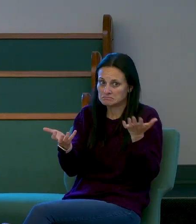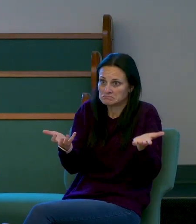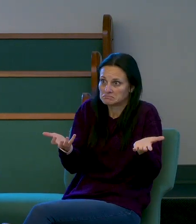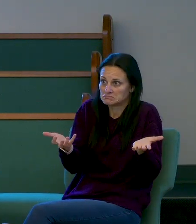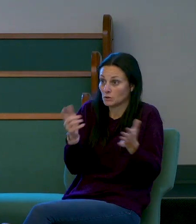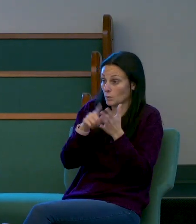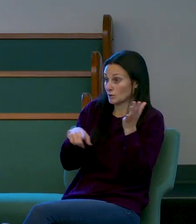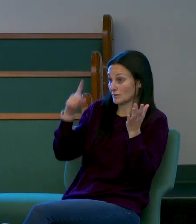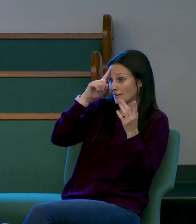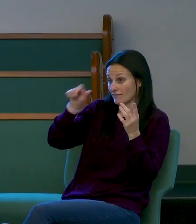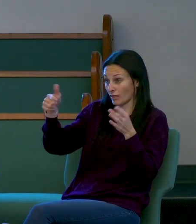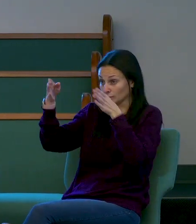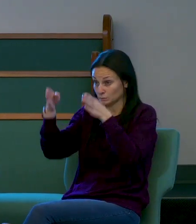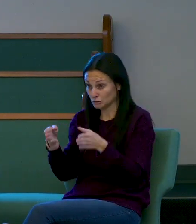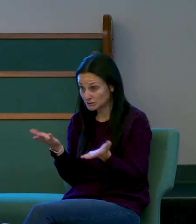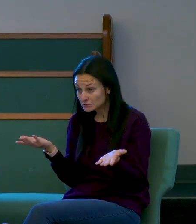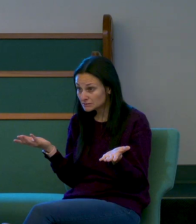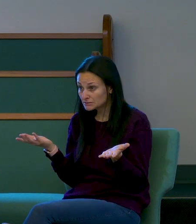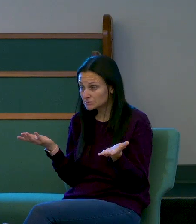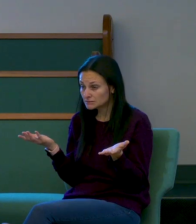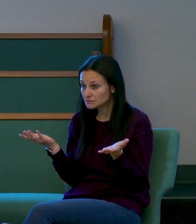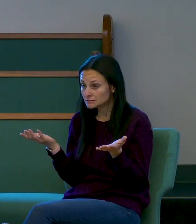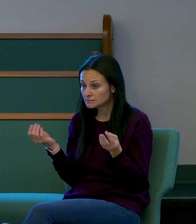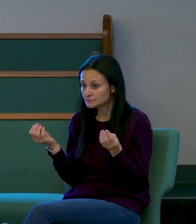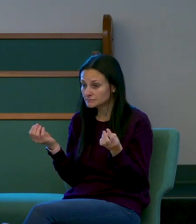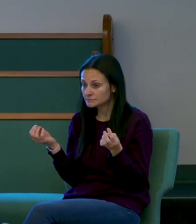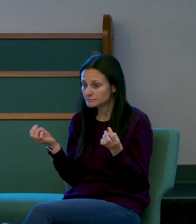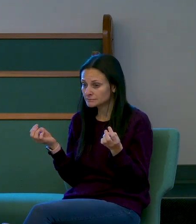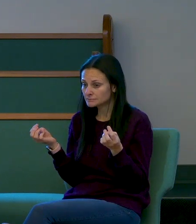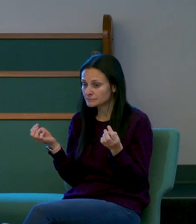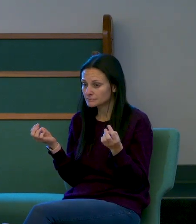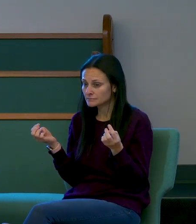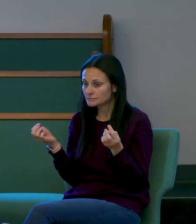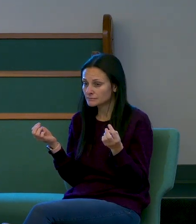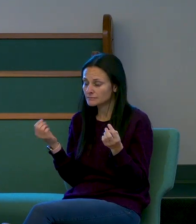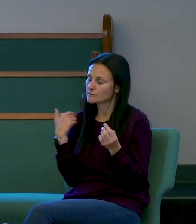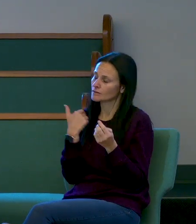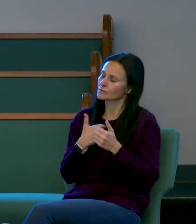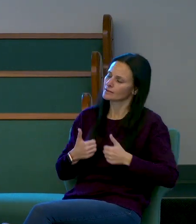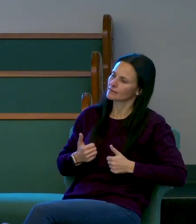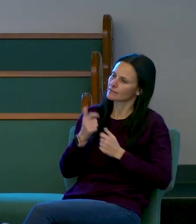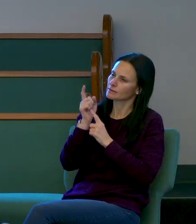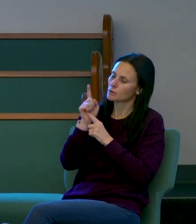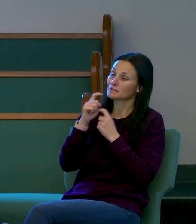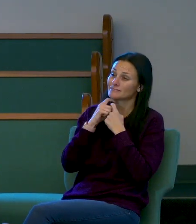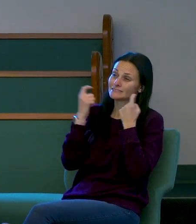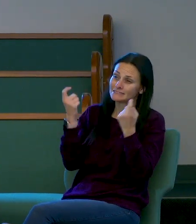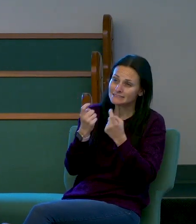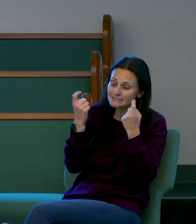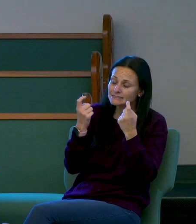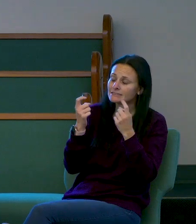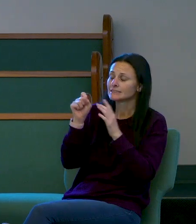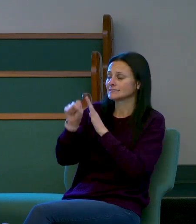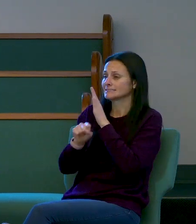what you think of the other person? Are we living in a moment of sin or a season